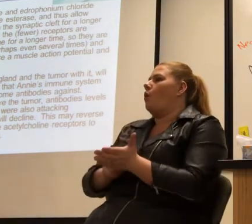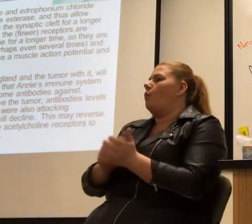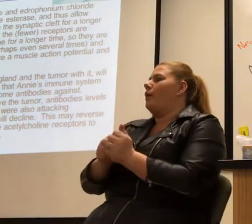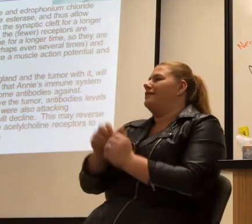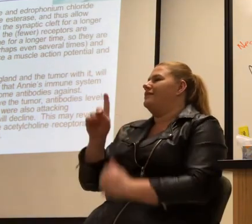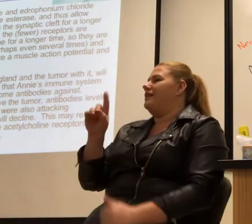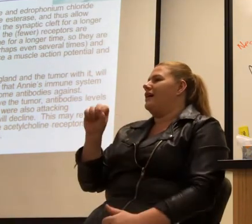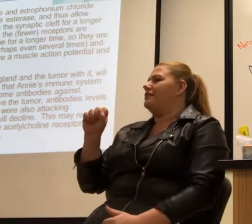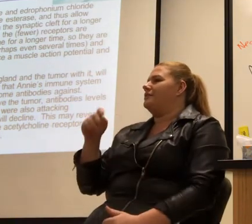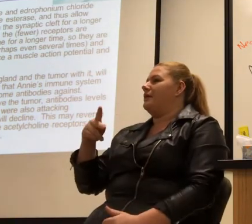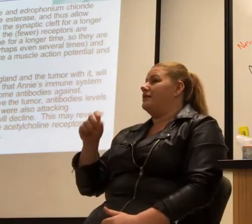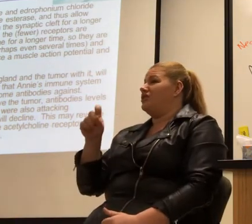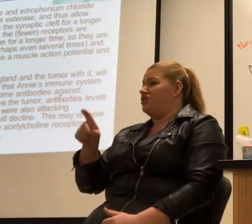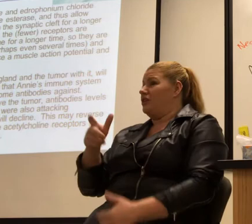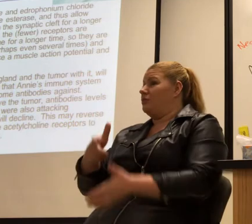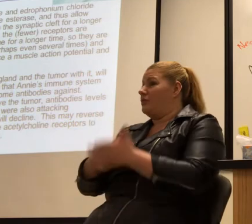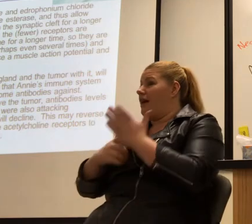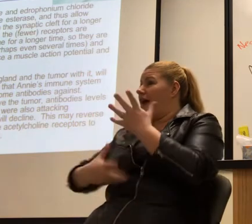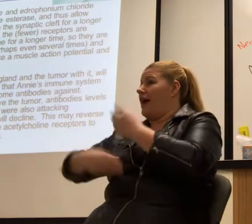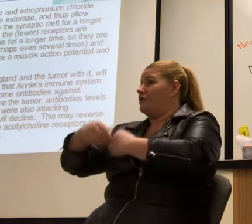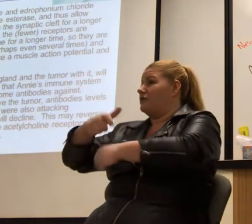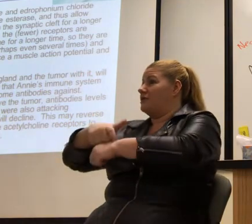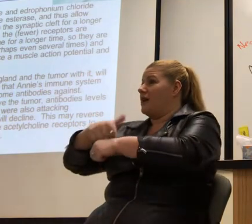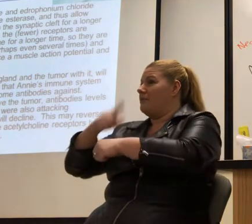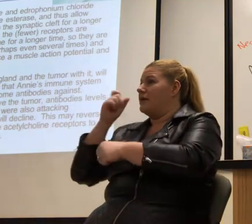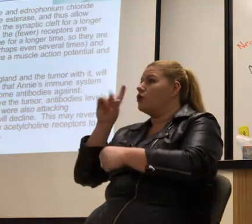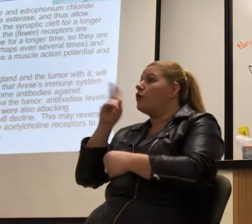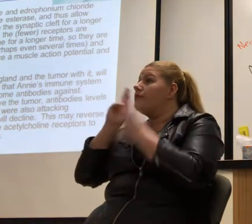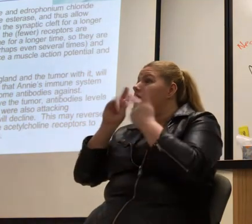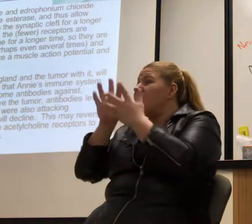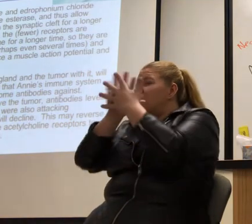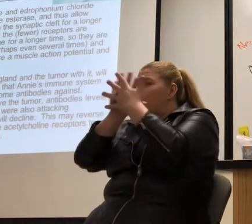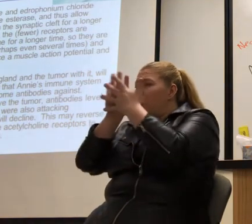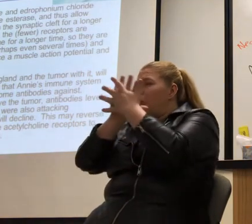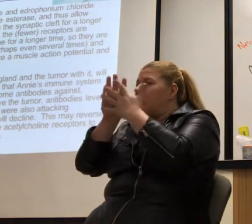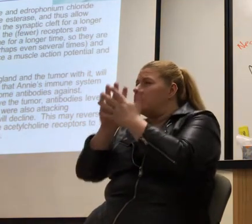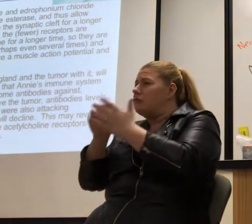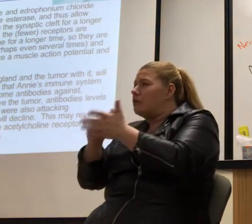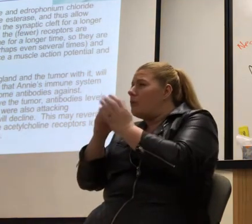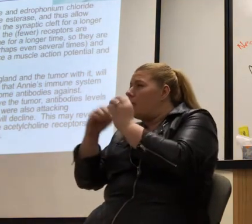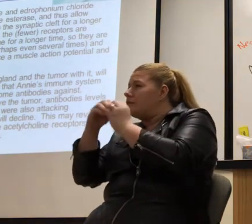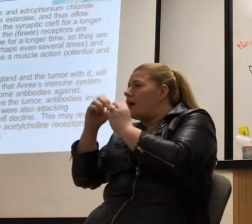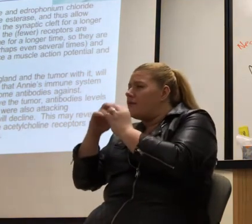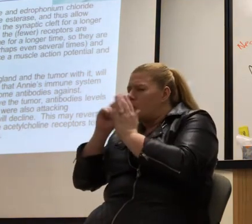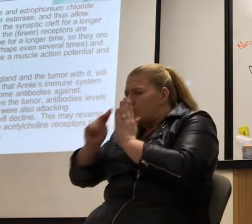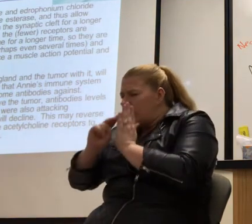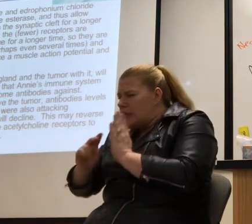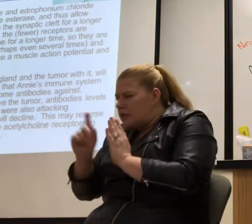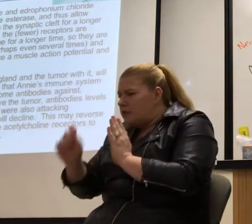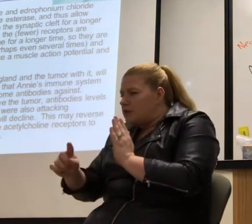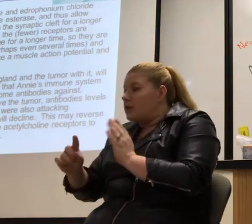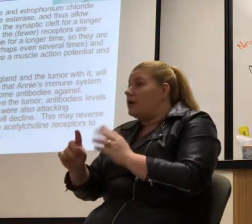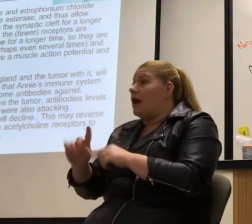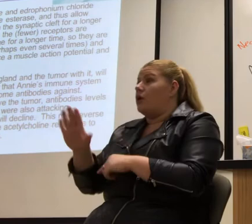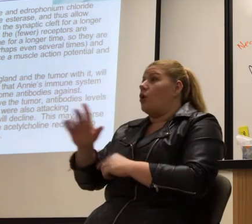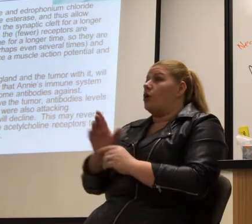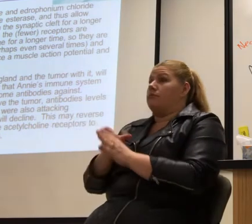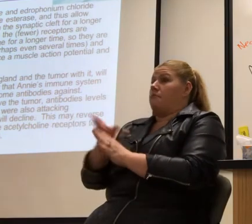because she would have blurred vision, so it took her longer to read questions. And the main thing she worried about was not being able to